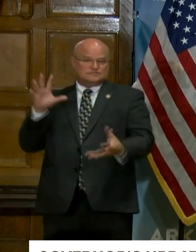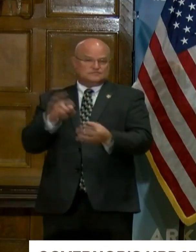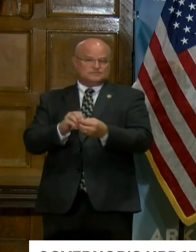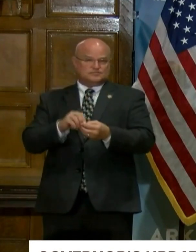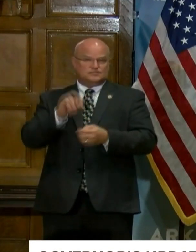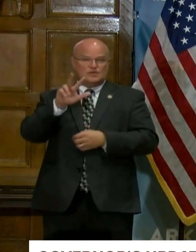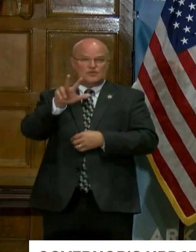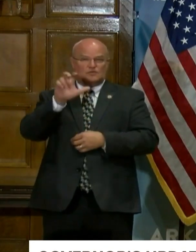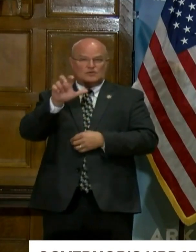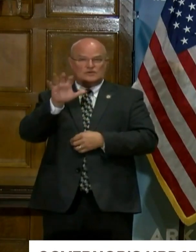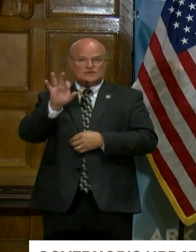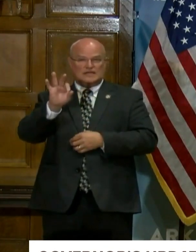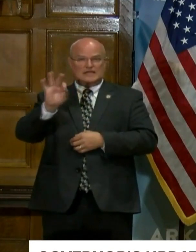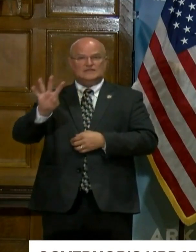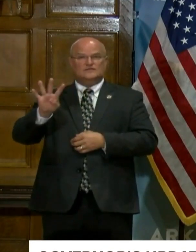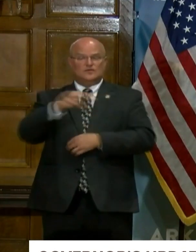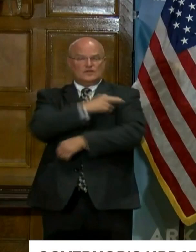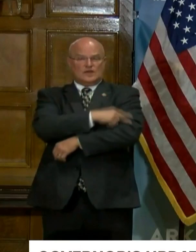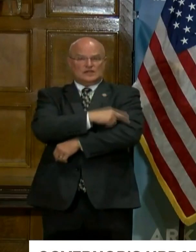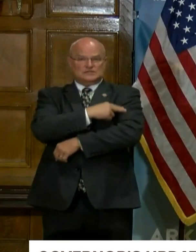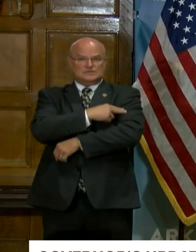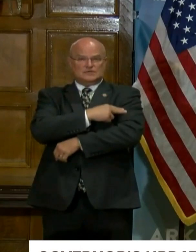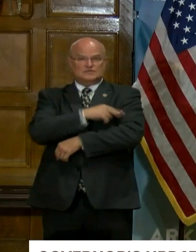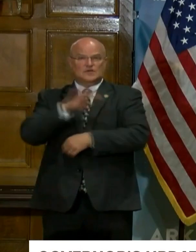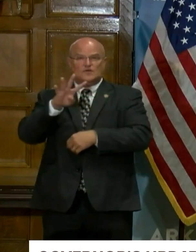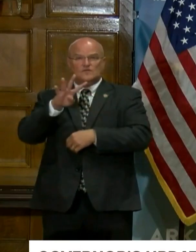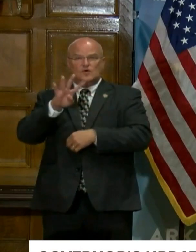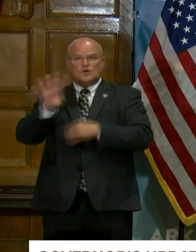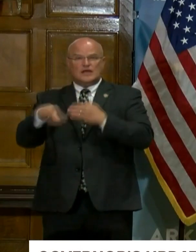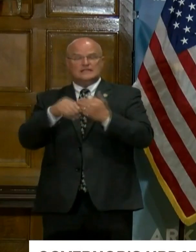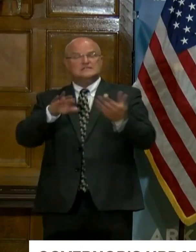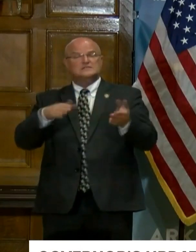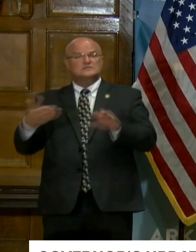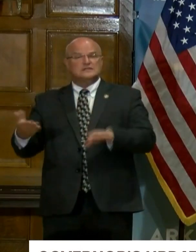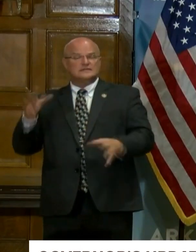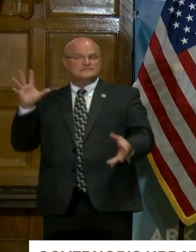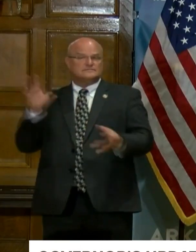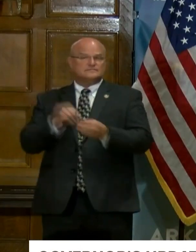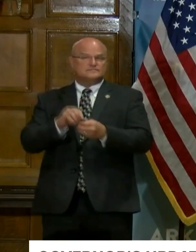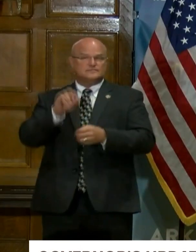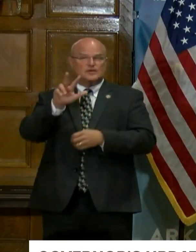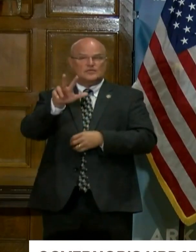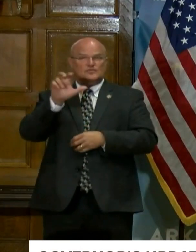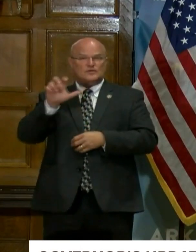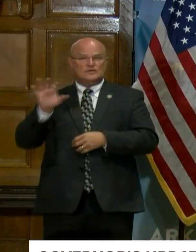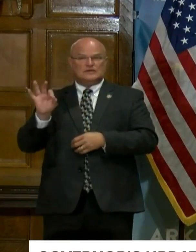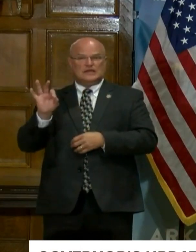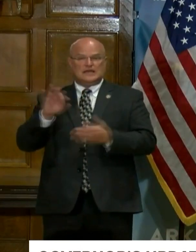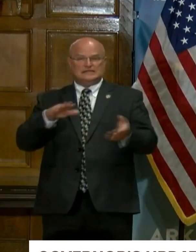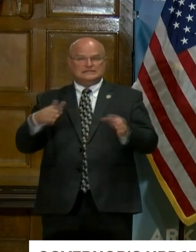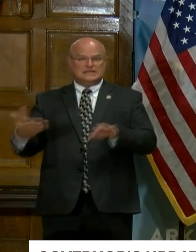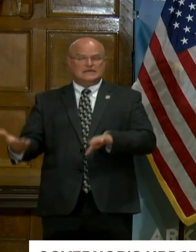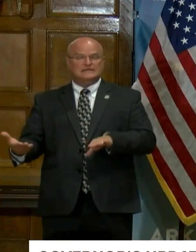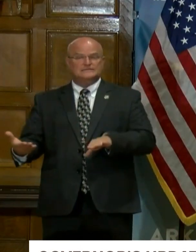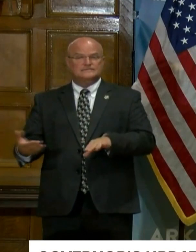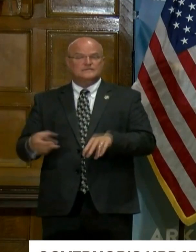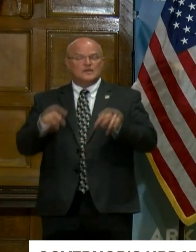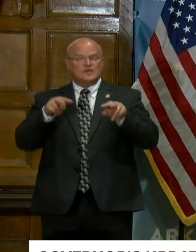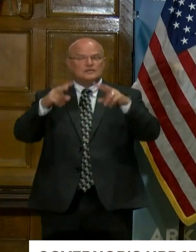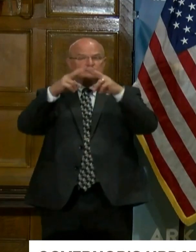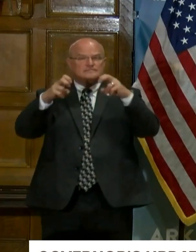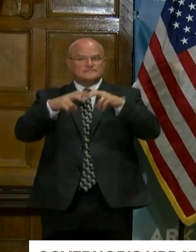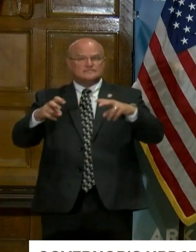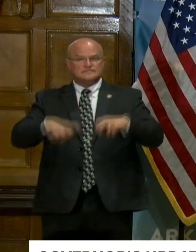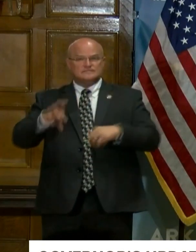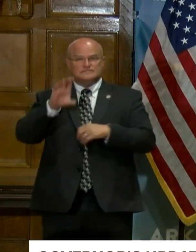it to 394. We have 4 additional deaths. It brings us to 309. If you look at the breakdown